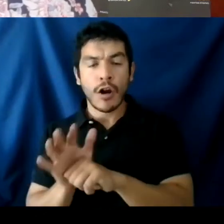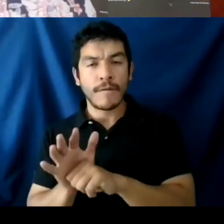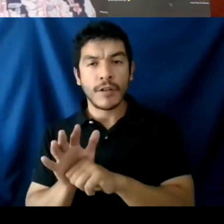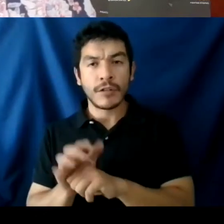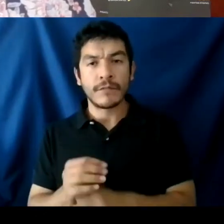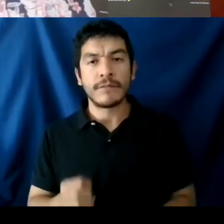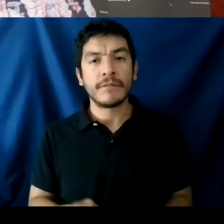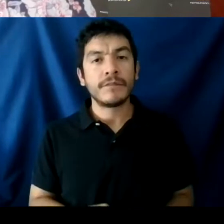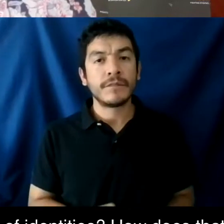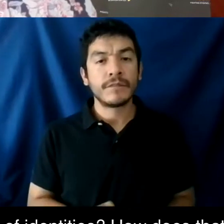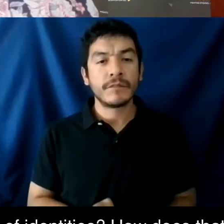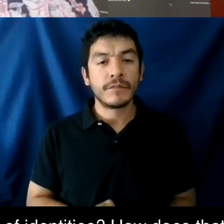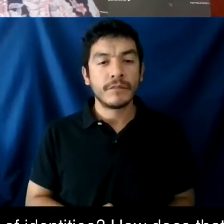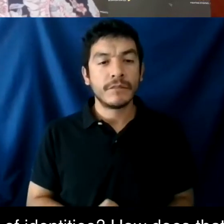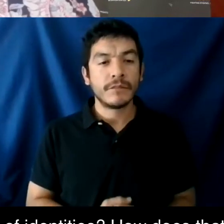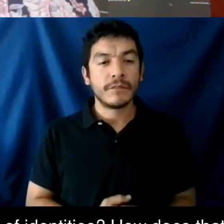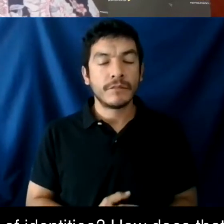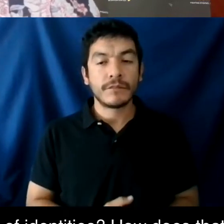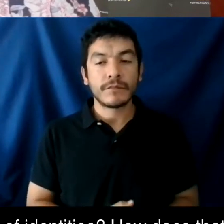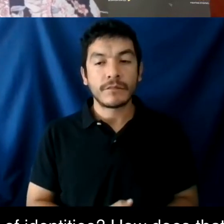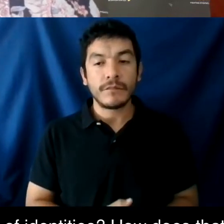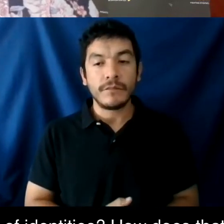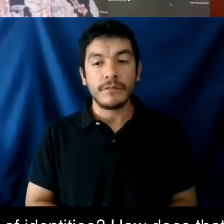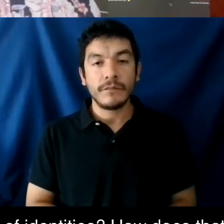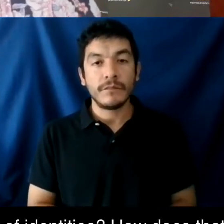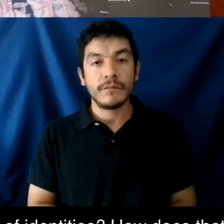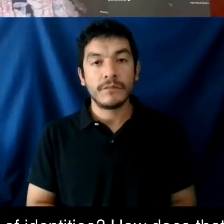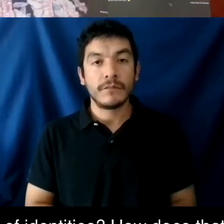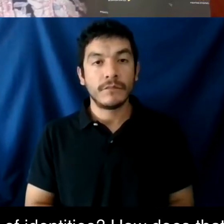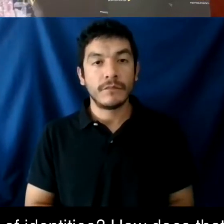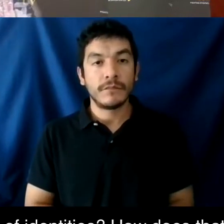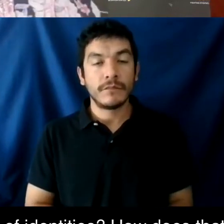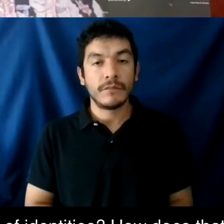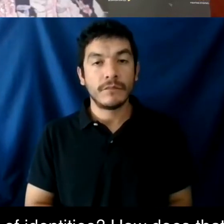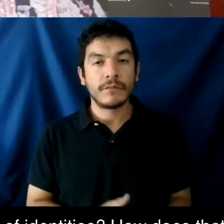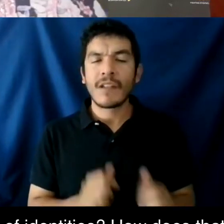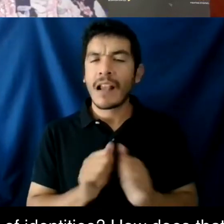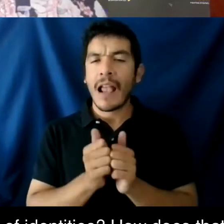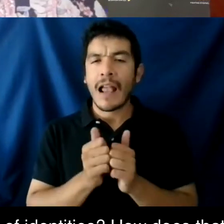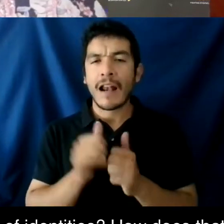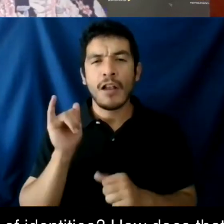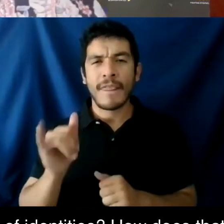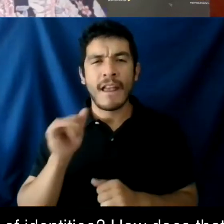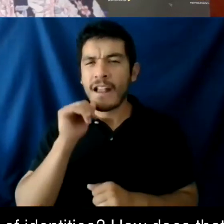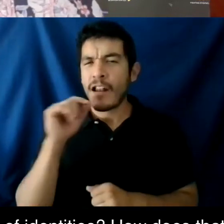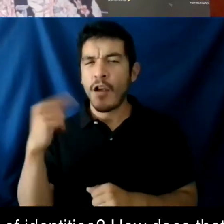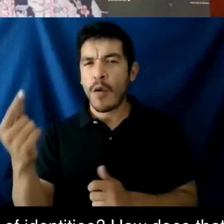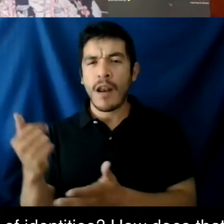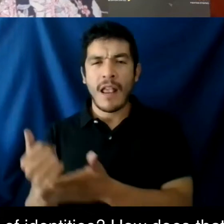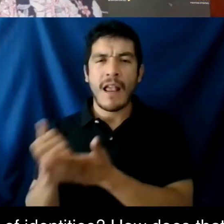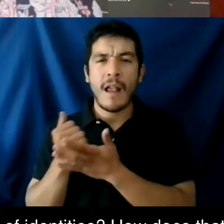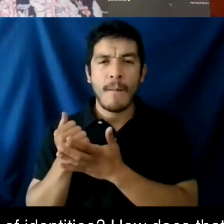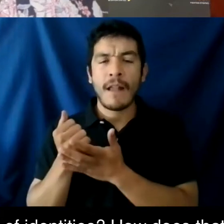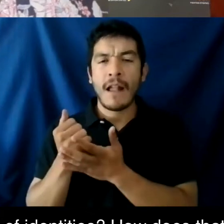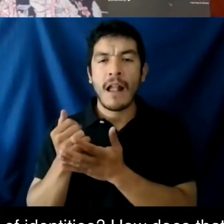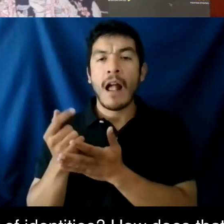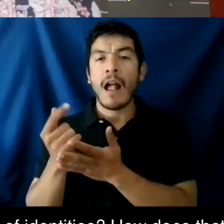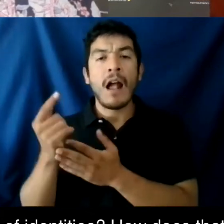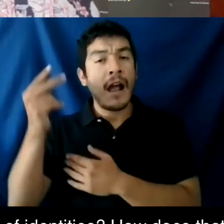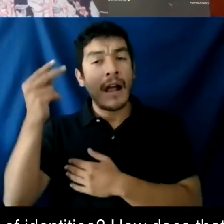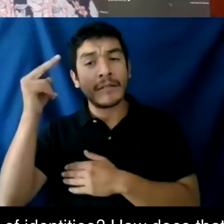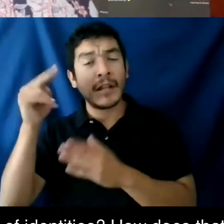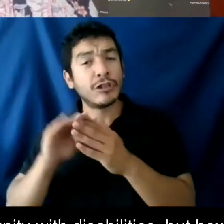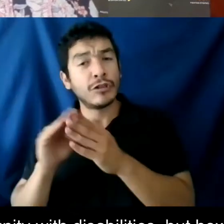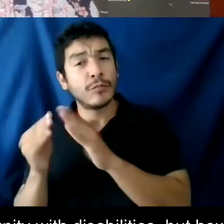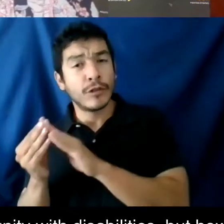intersectional point of identities? How does that not only help the Latinx